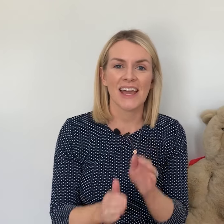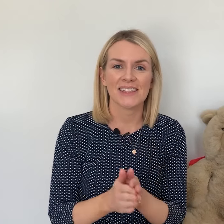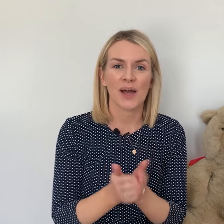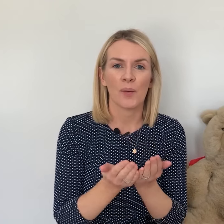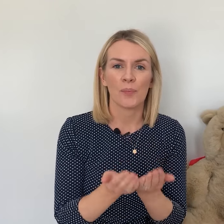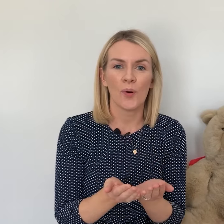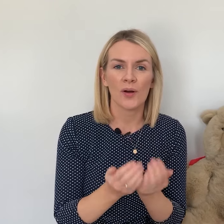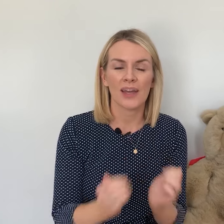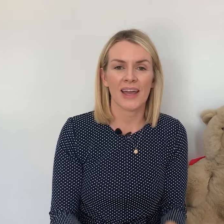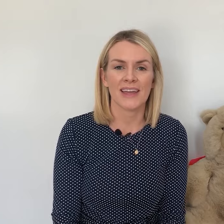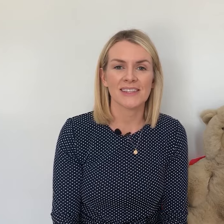today's book is